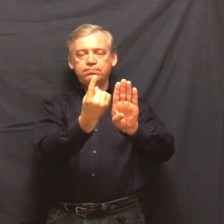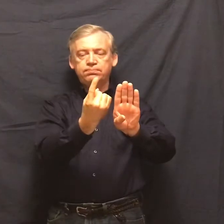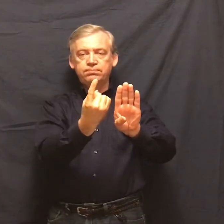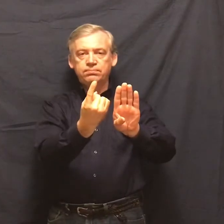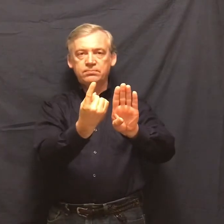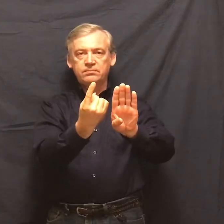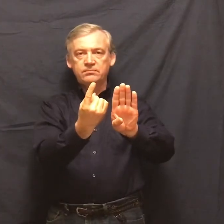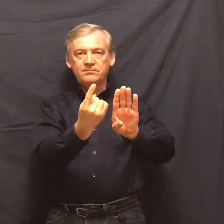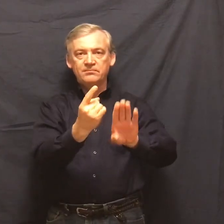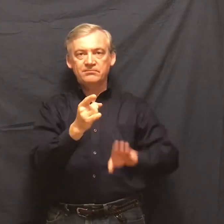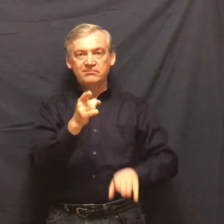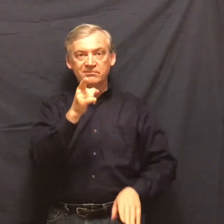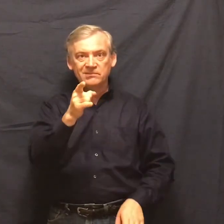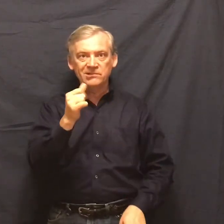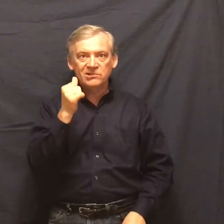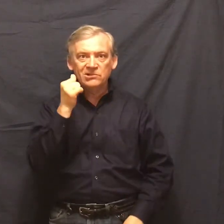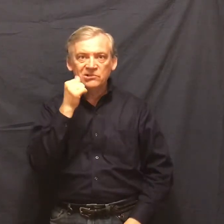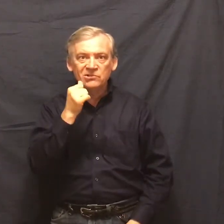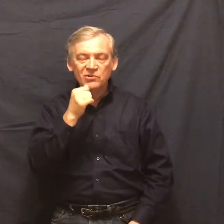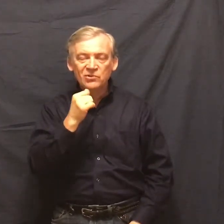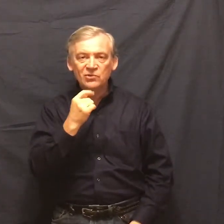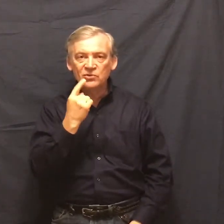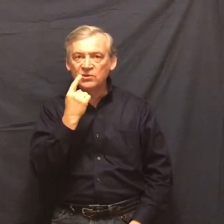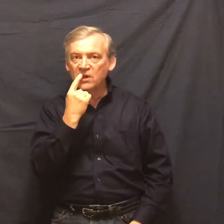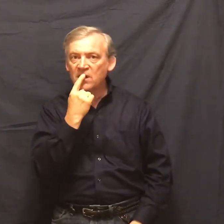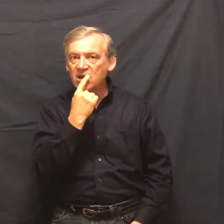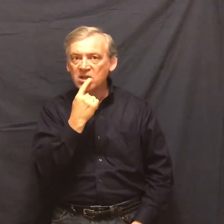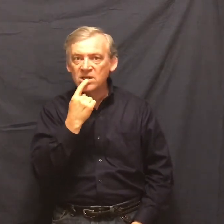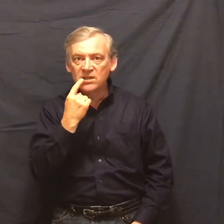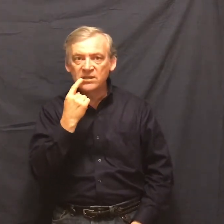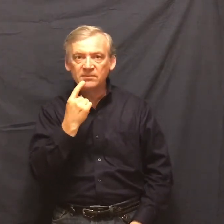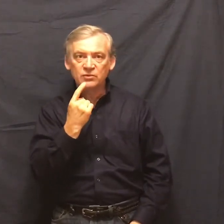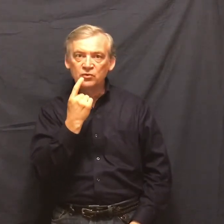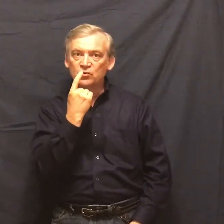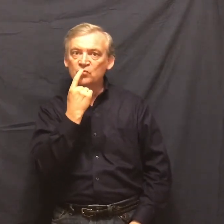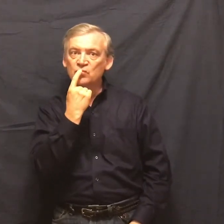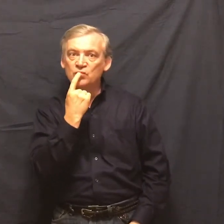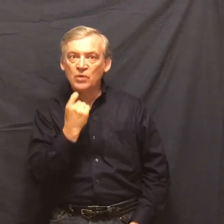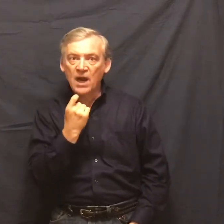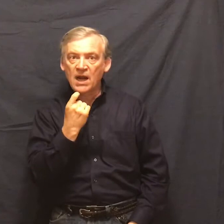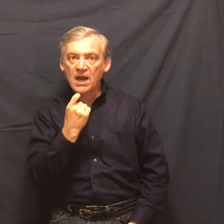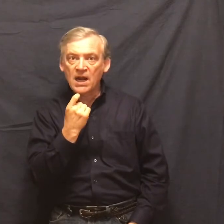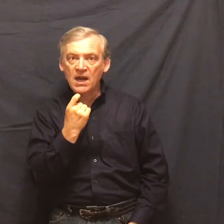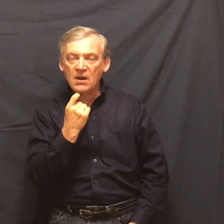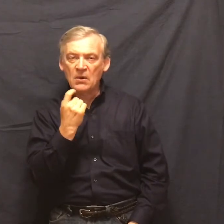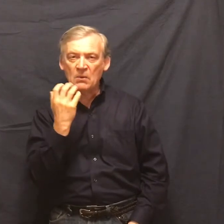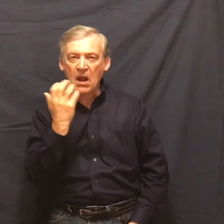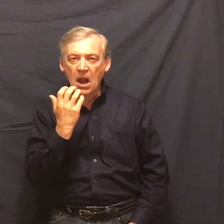She had full rouged lips and wide-spaced eyes heavily made up.